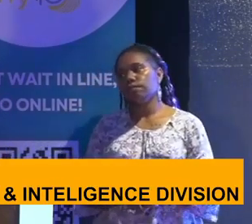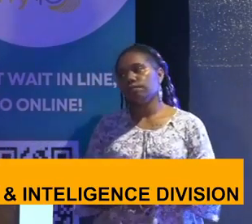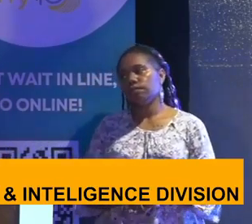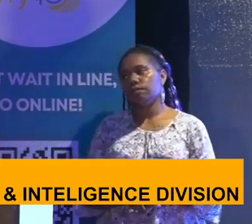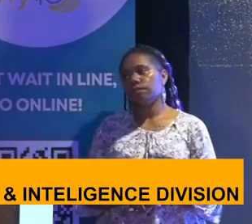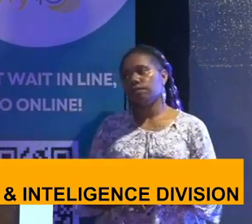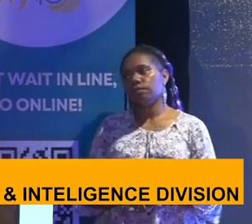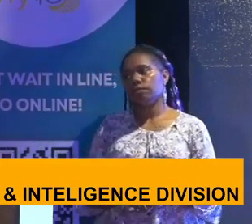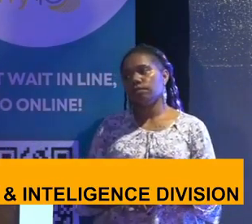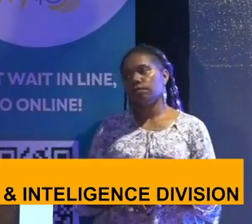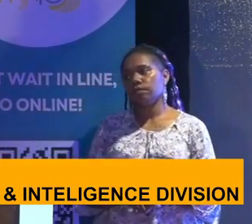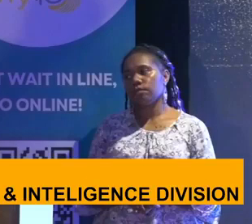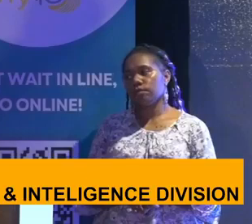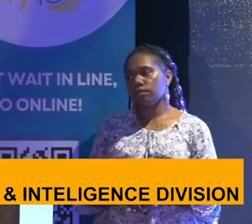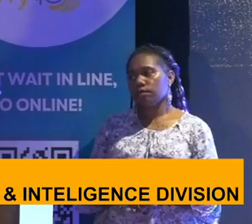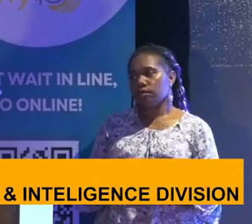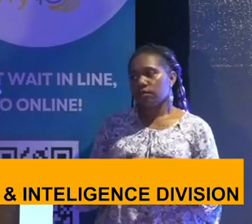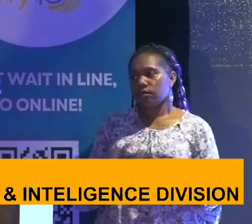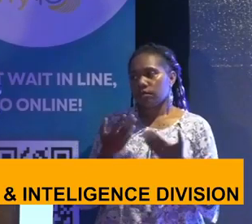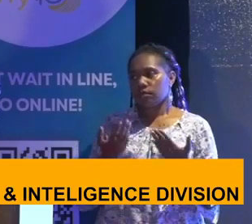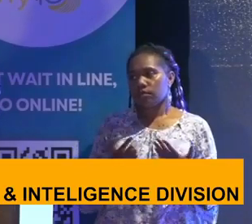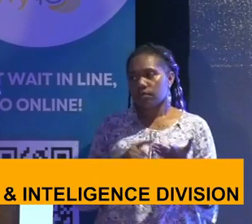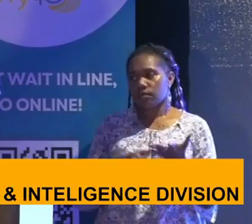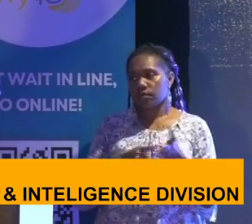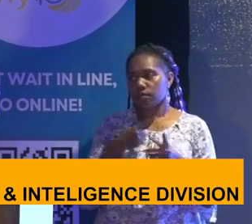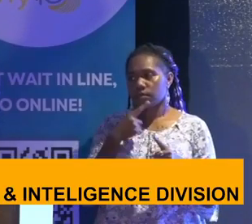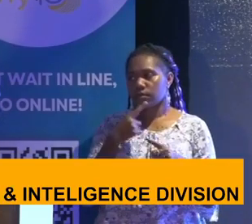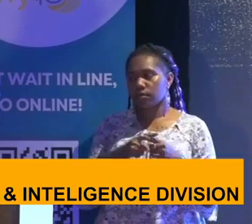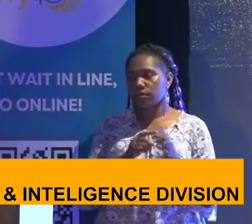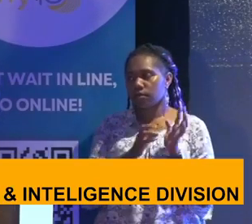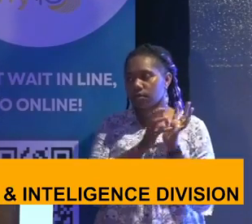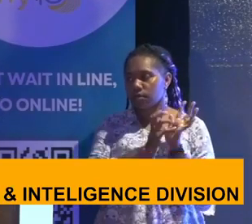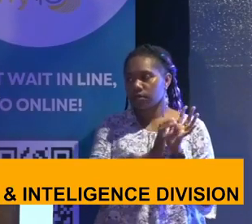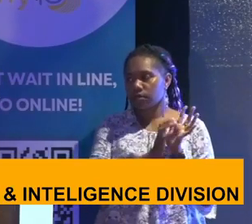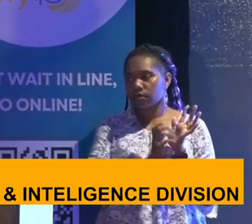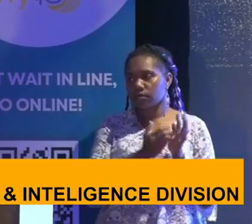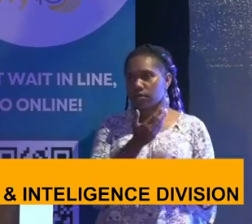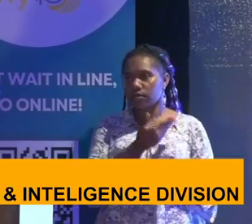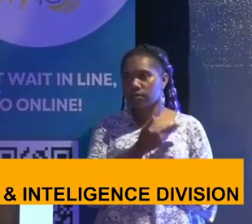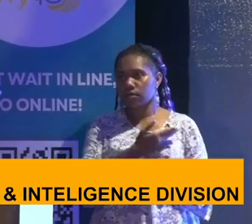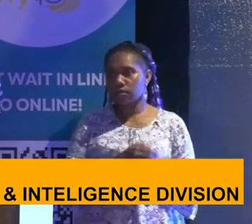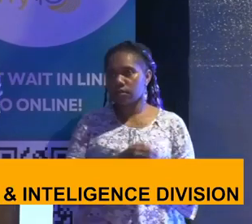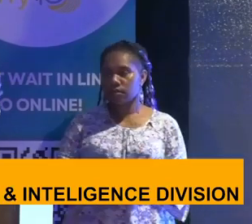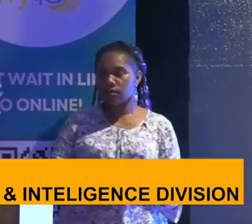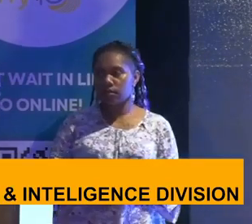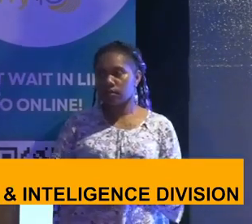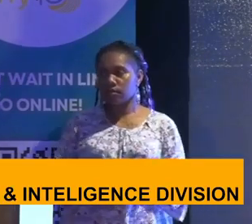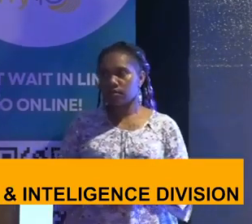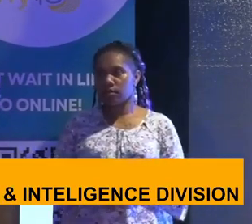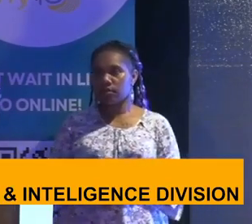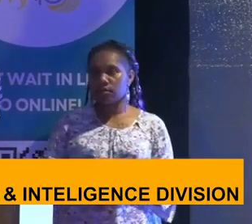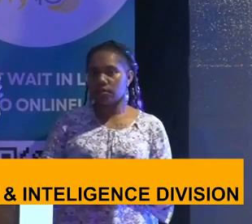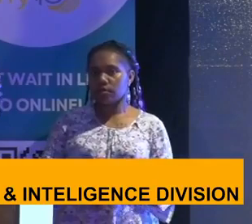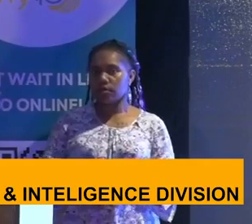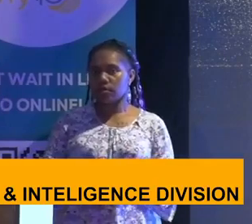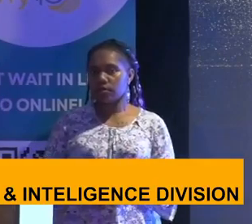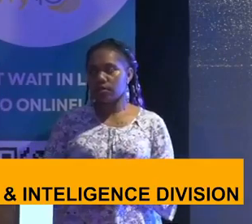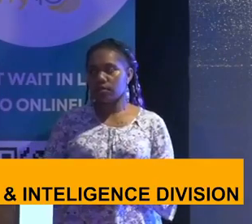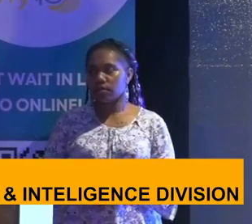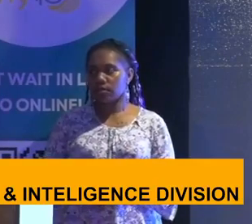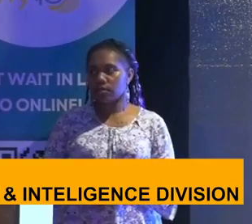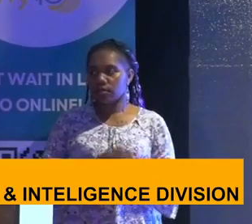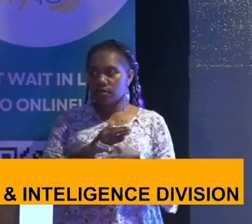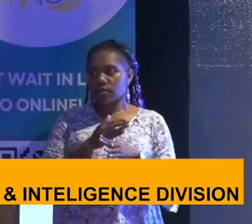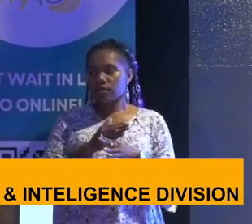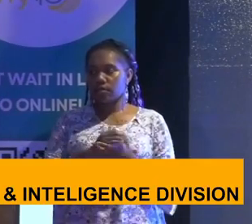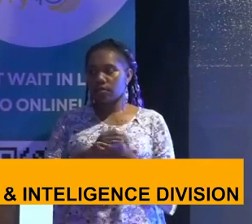So that's how the tax is calculated on the superannuation payout. If your contribution is less than 5 years, it